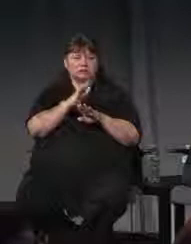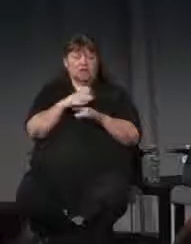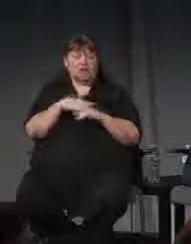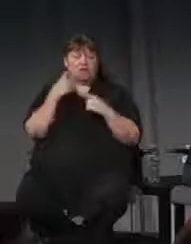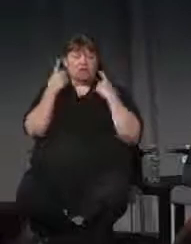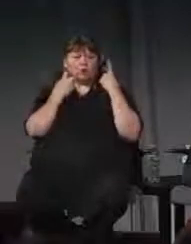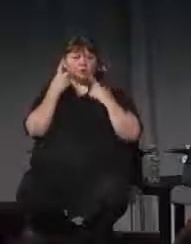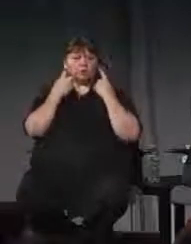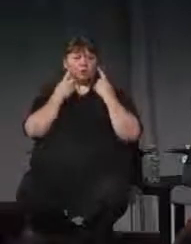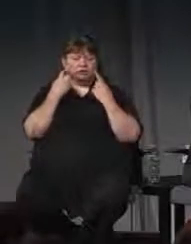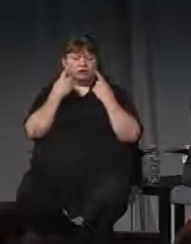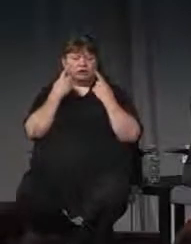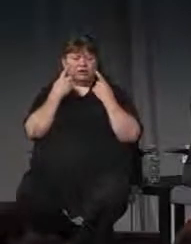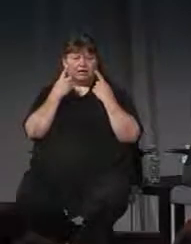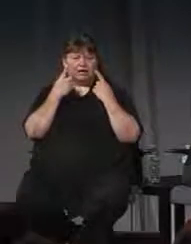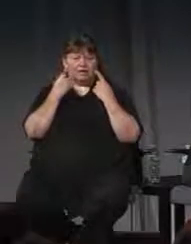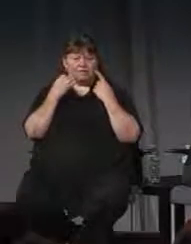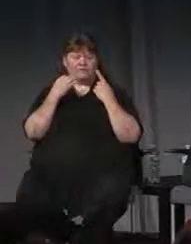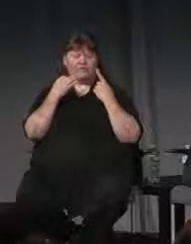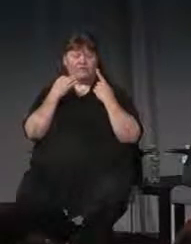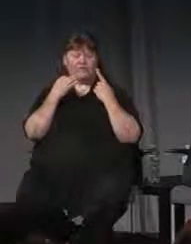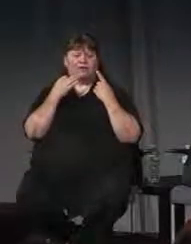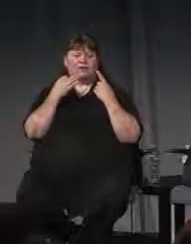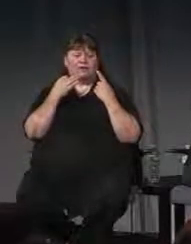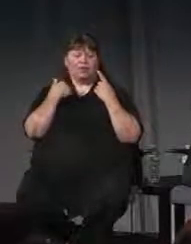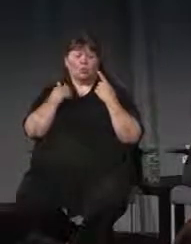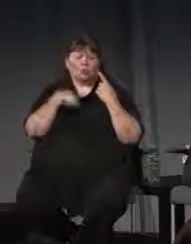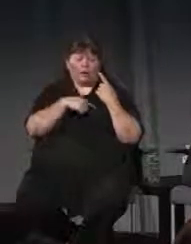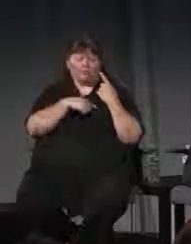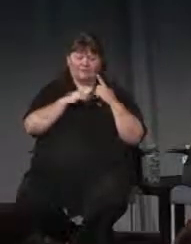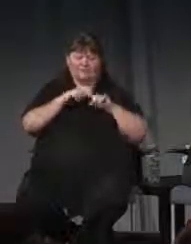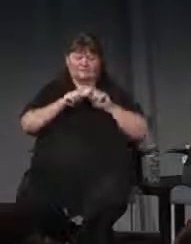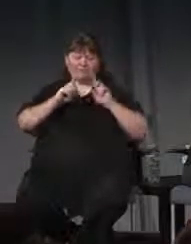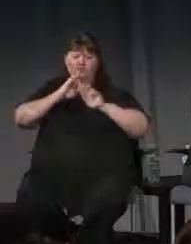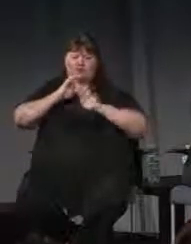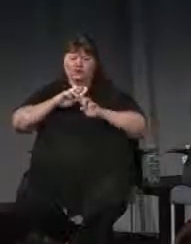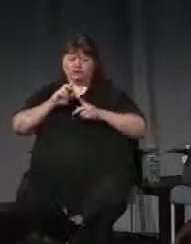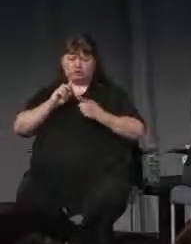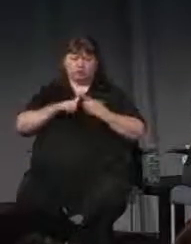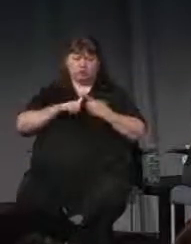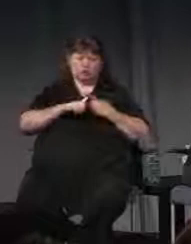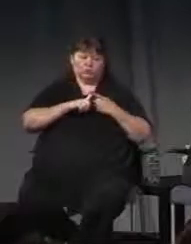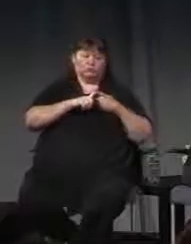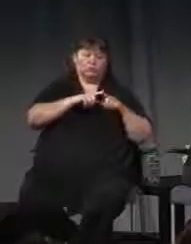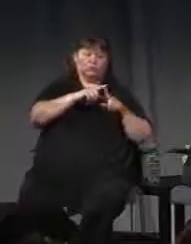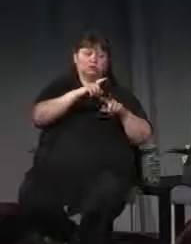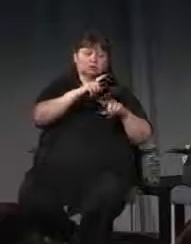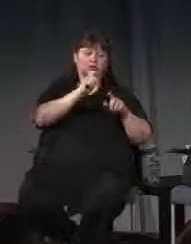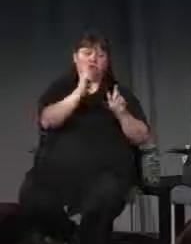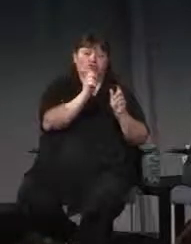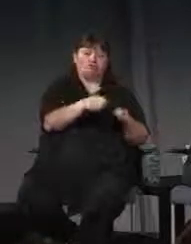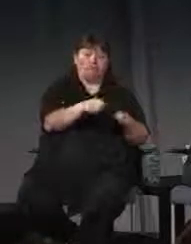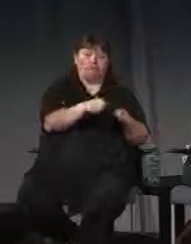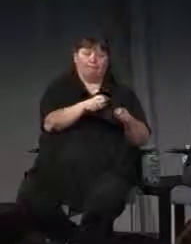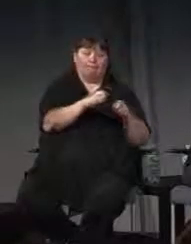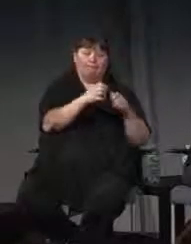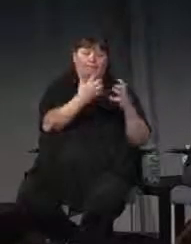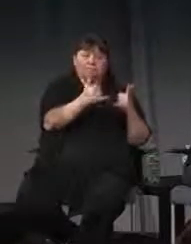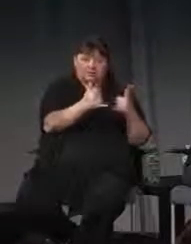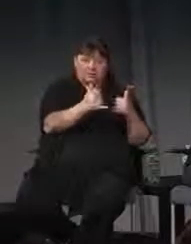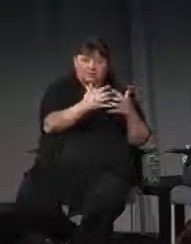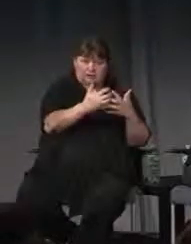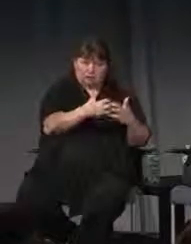we have a different response to a drum machine than the actual thump of a drum in a room, and we can distinguish between them, or fake trumpets